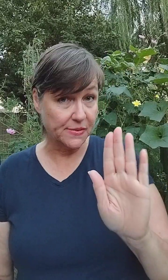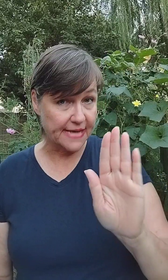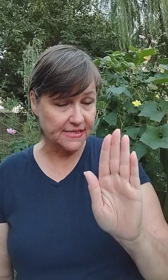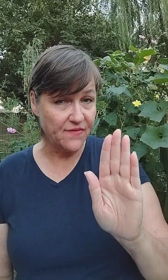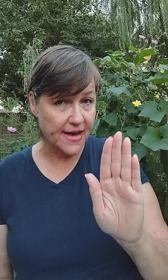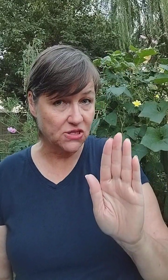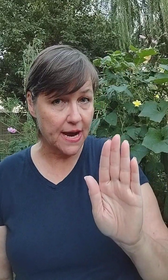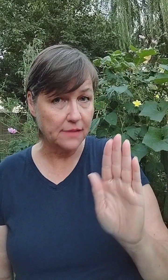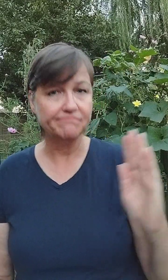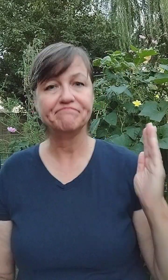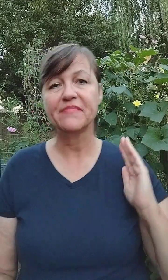possessive handshake.